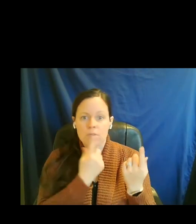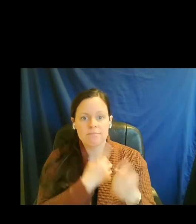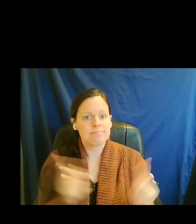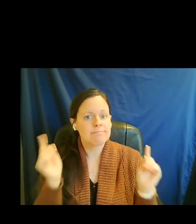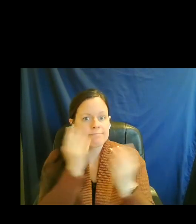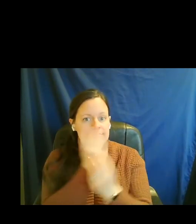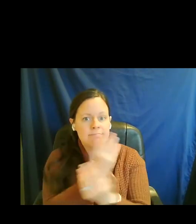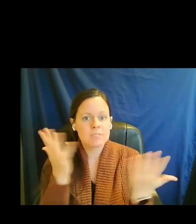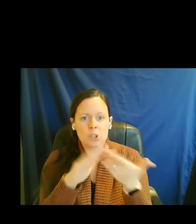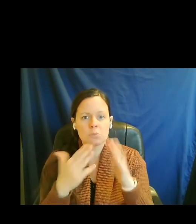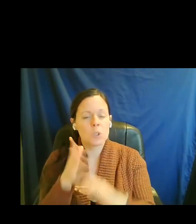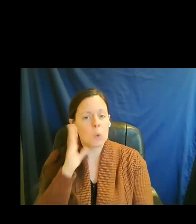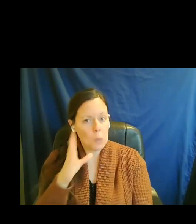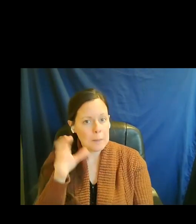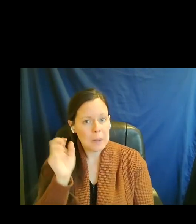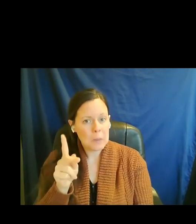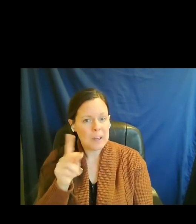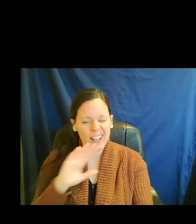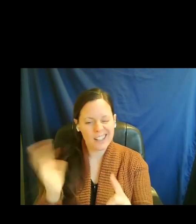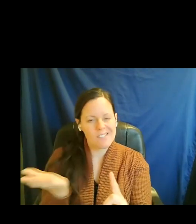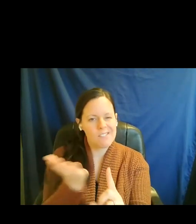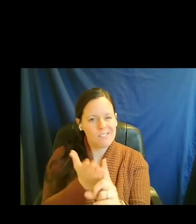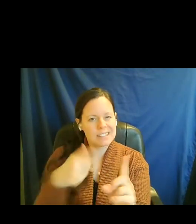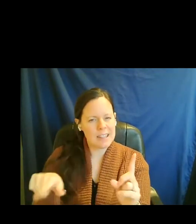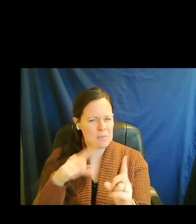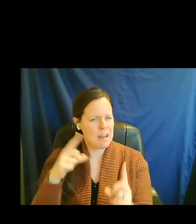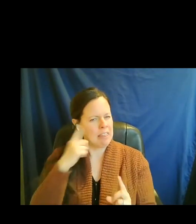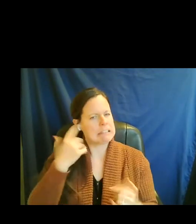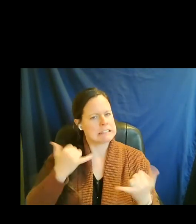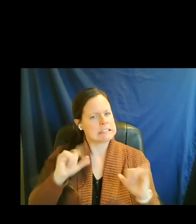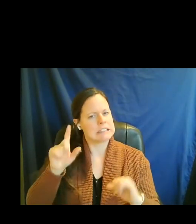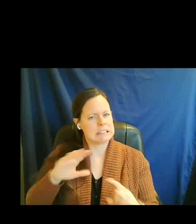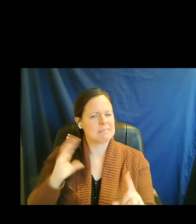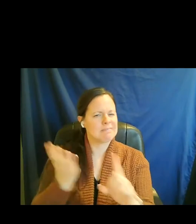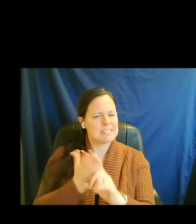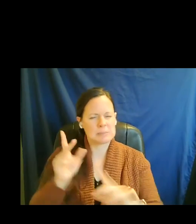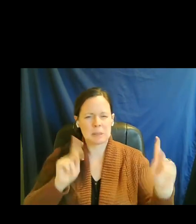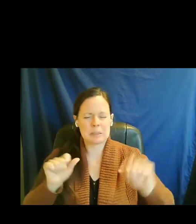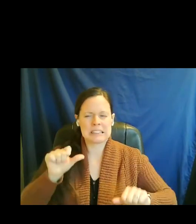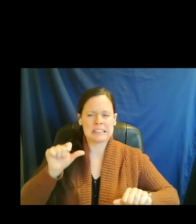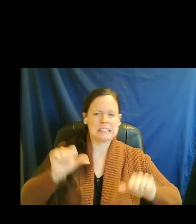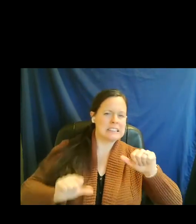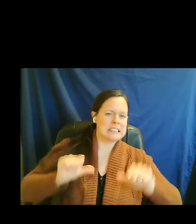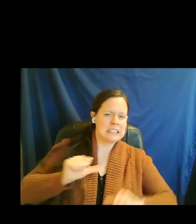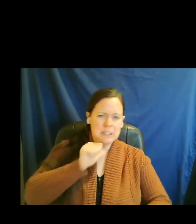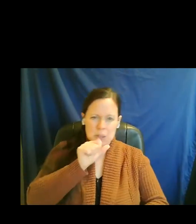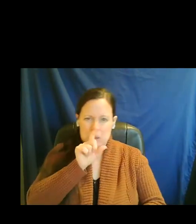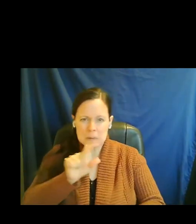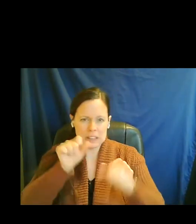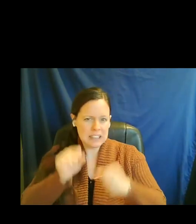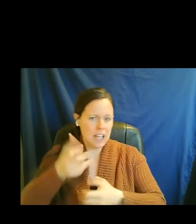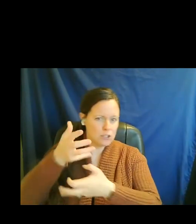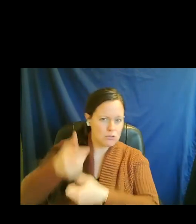okay and convince them, because I think there's still some convincing and some people oscillating, that they can trust that this